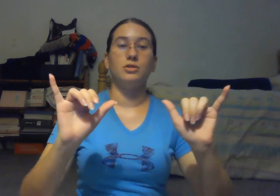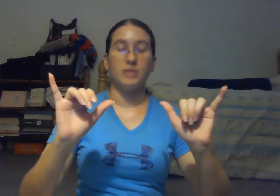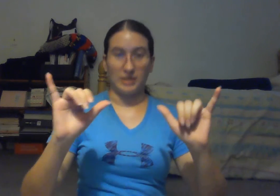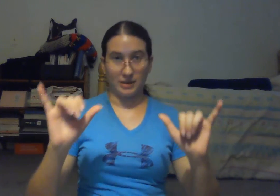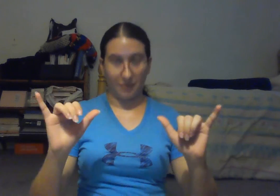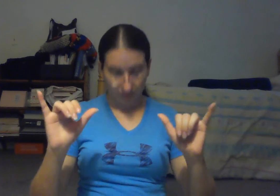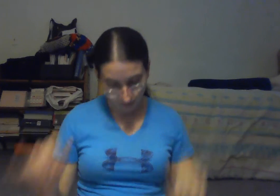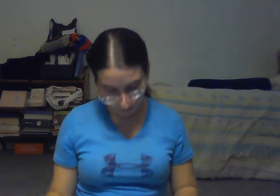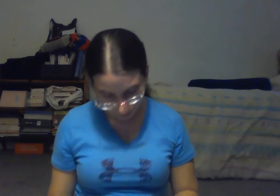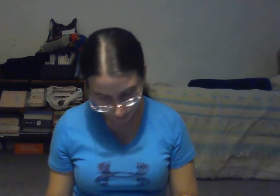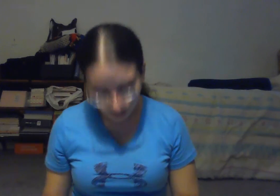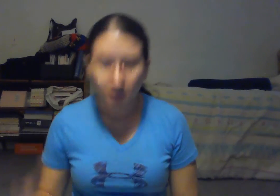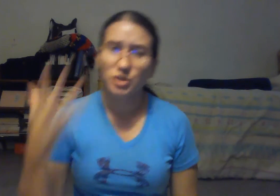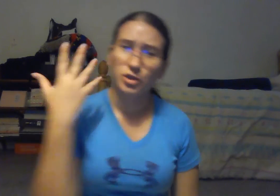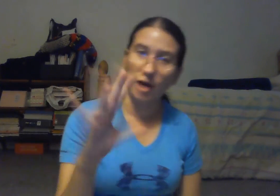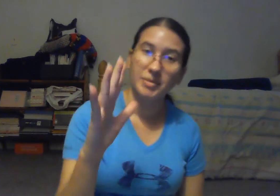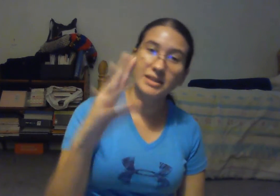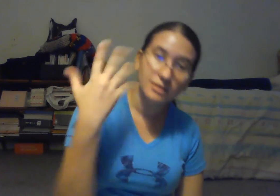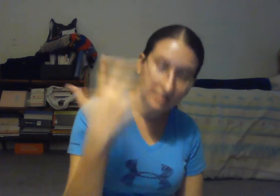doing something. Stop it.